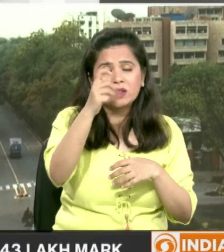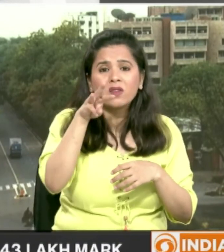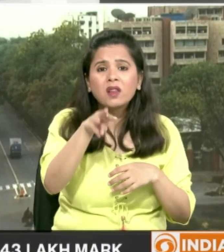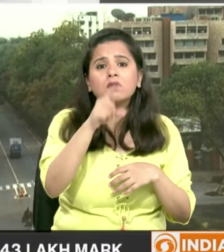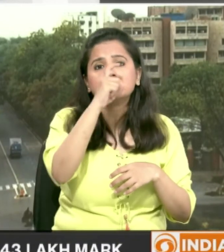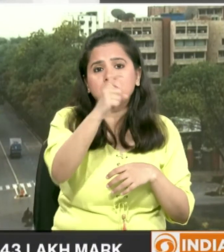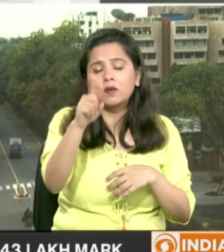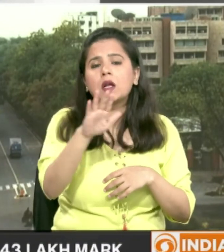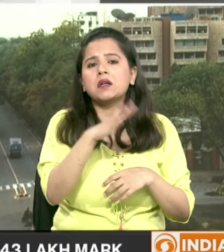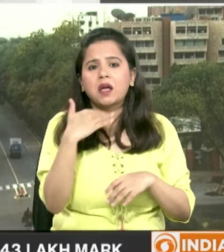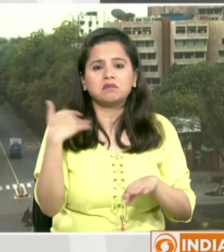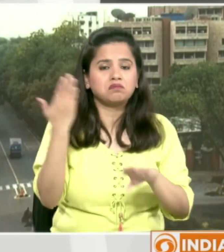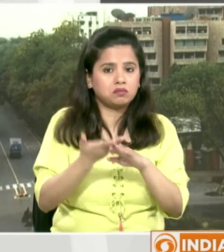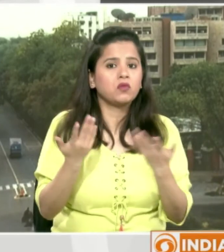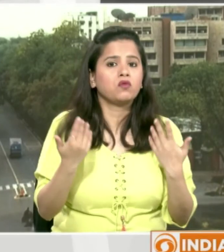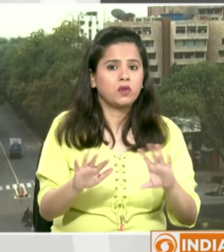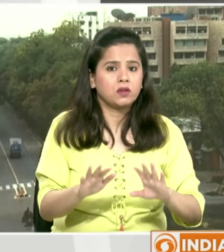27,077 deaths.